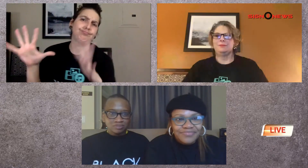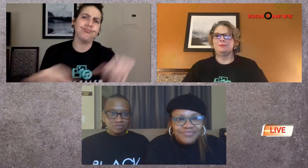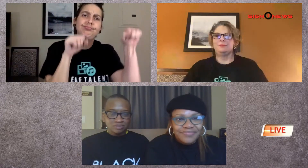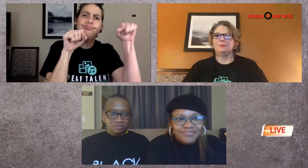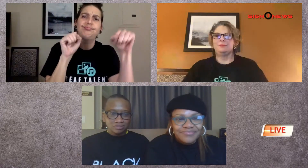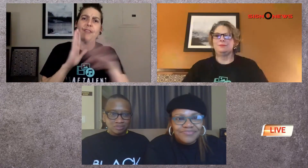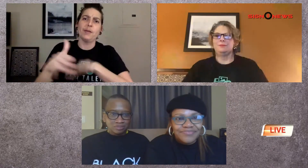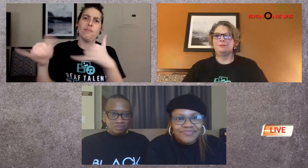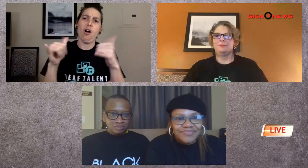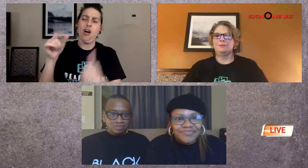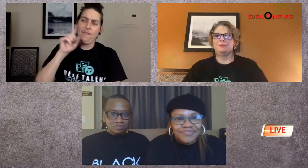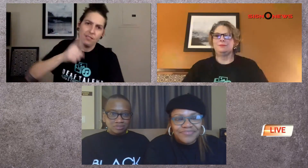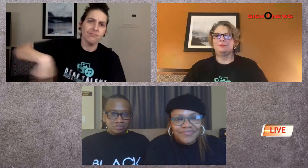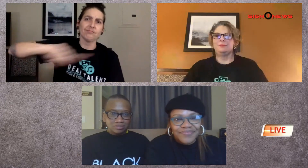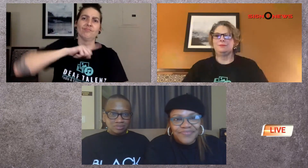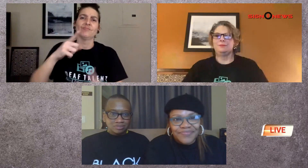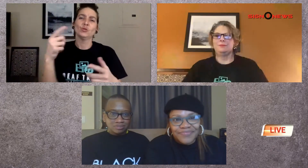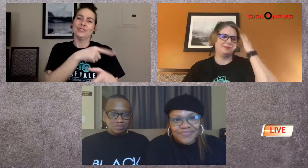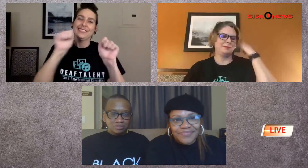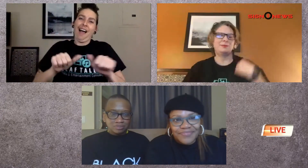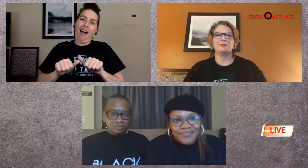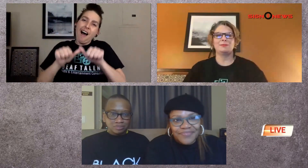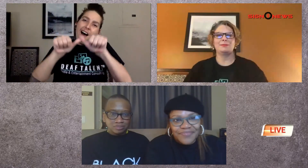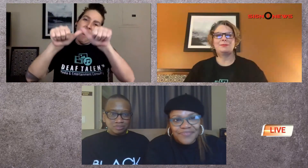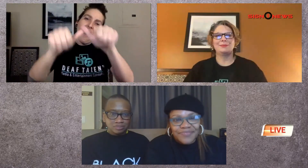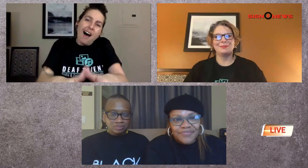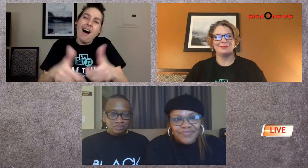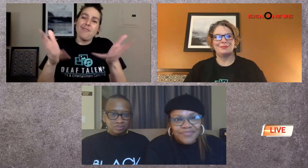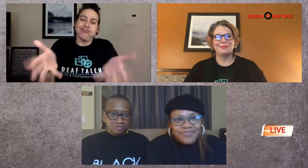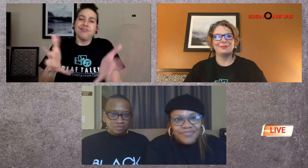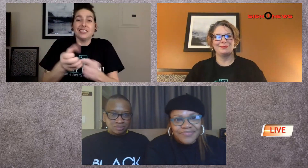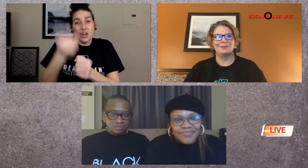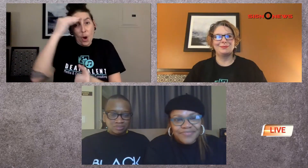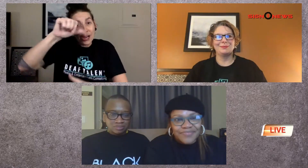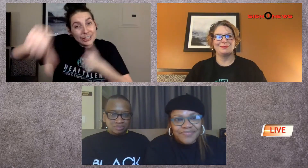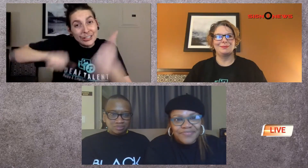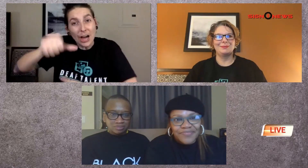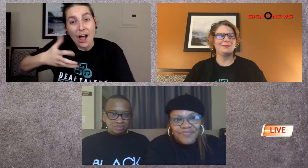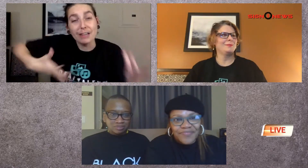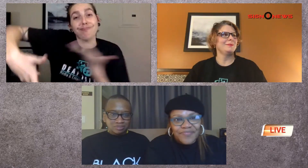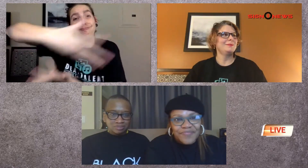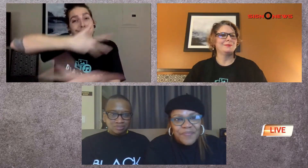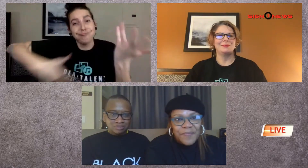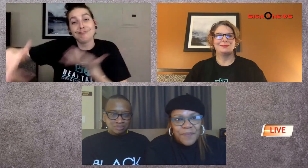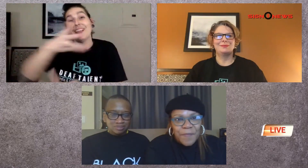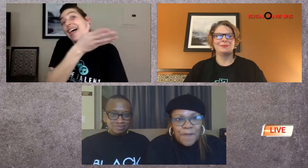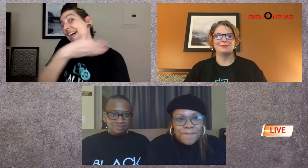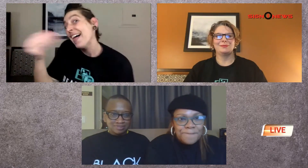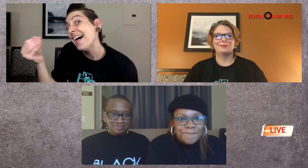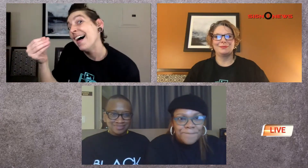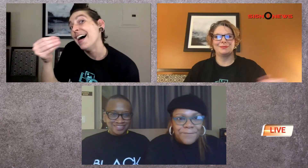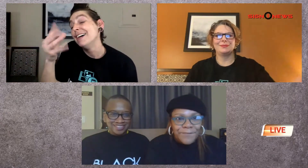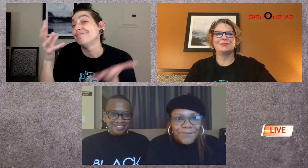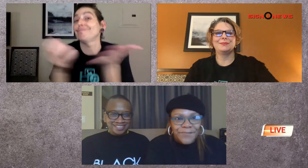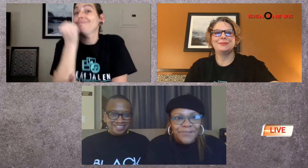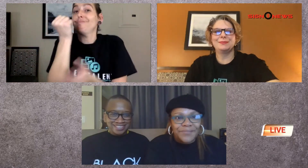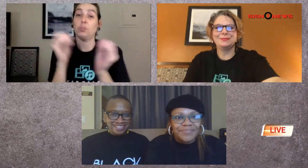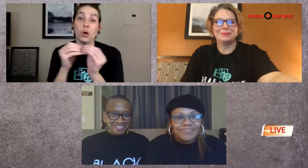everybody at Sign1News for hosting this after party for us so we can continue this conversation with each